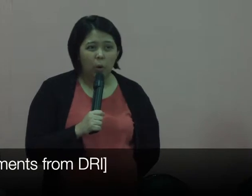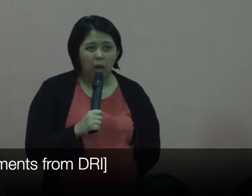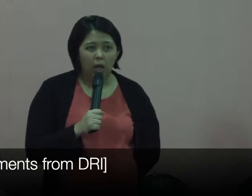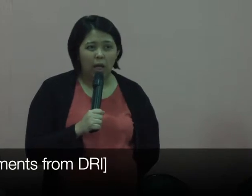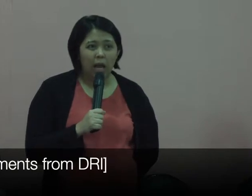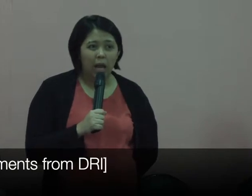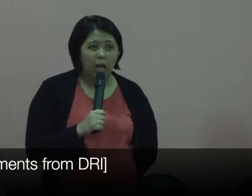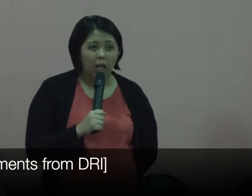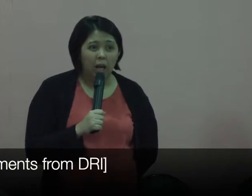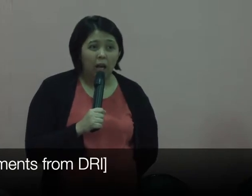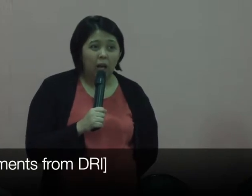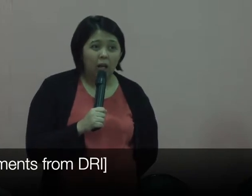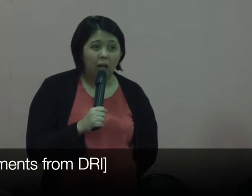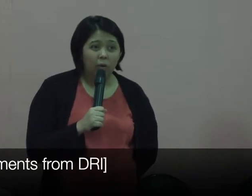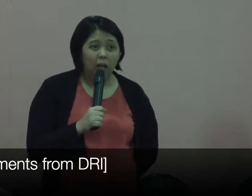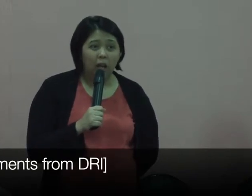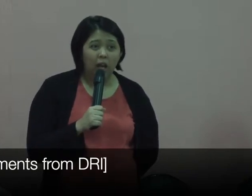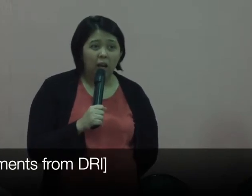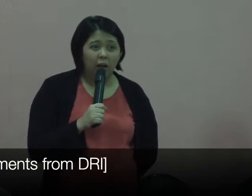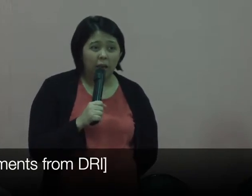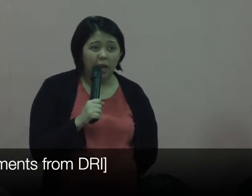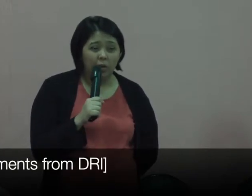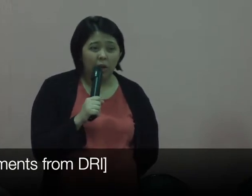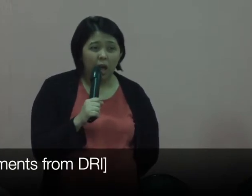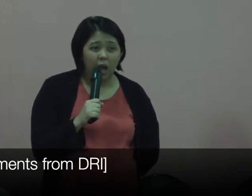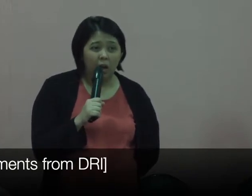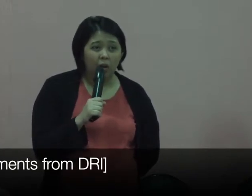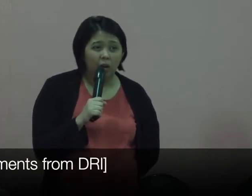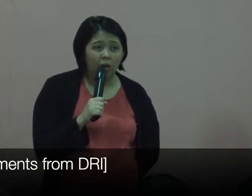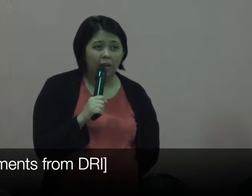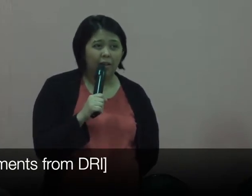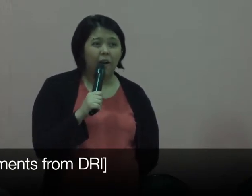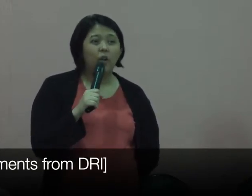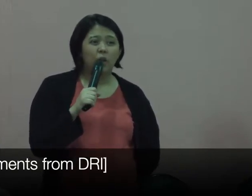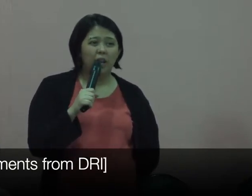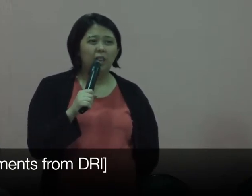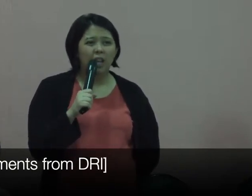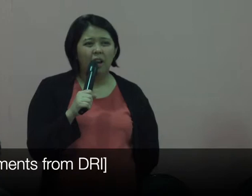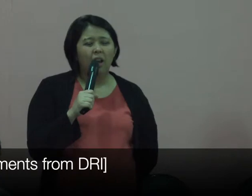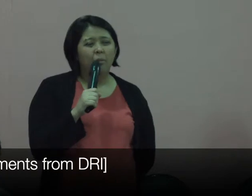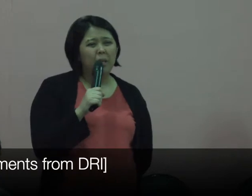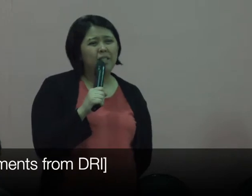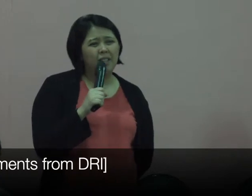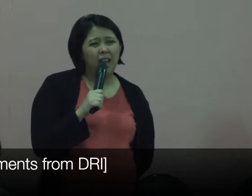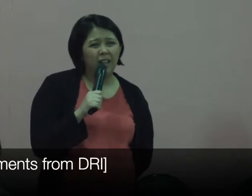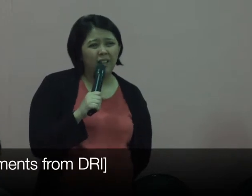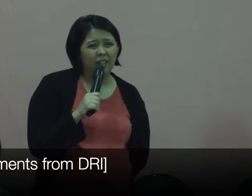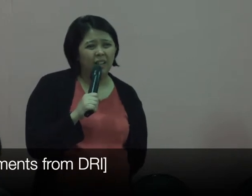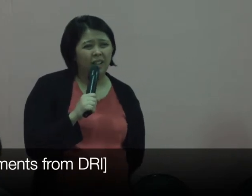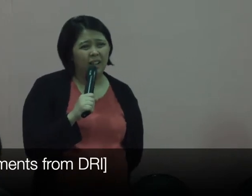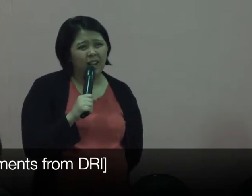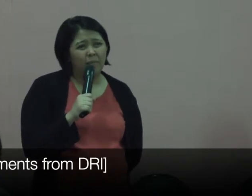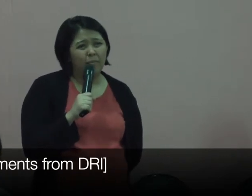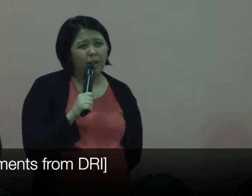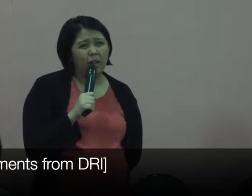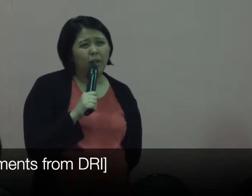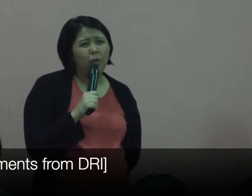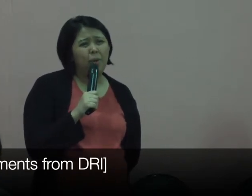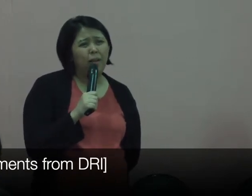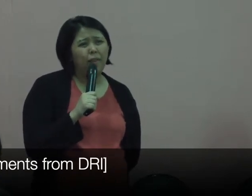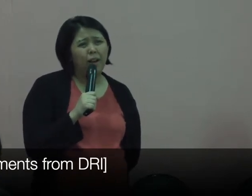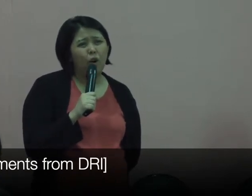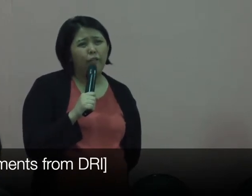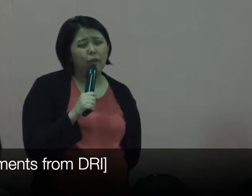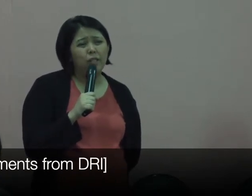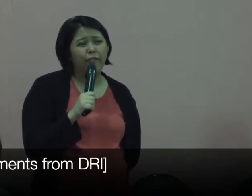Minsan, kailangan, ganun talaga ganun ka, ayun. And then, minsan, it